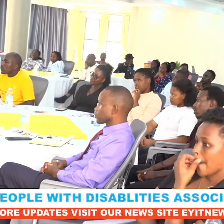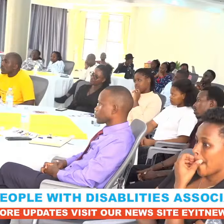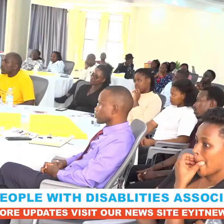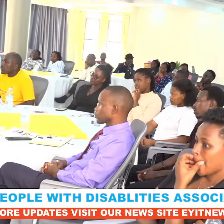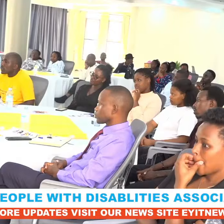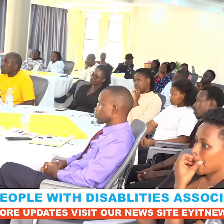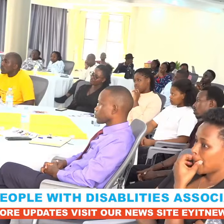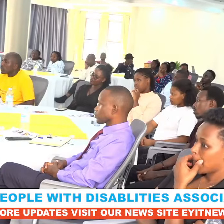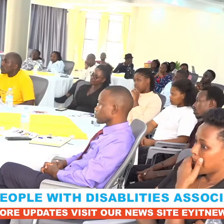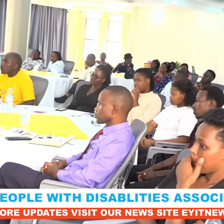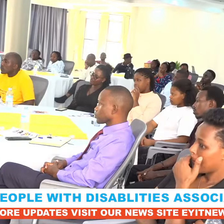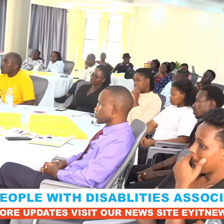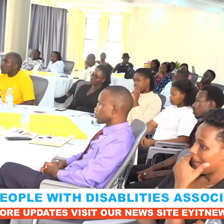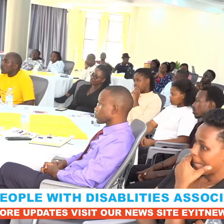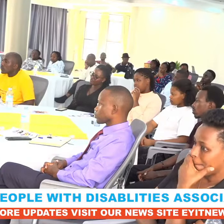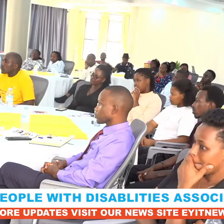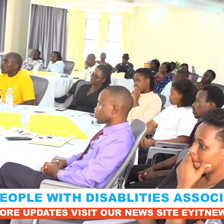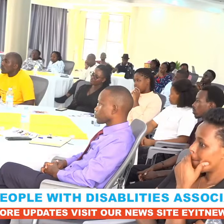by the